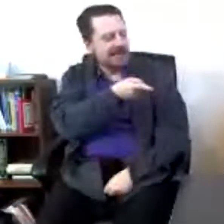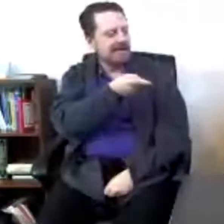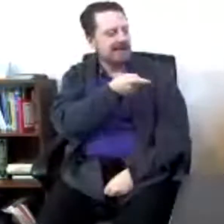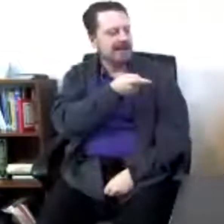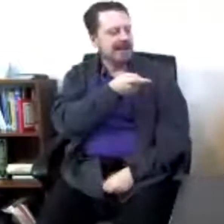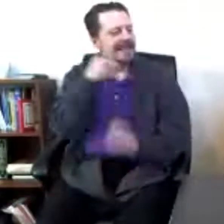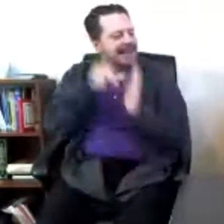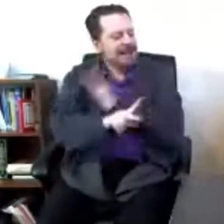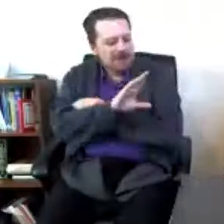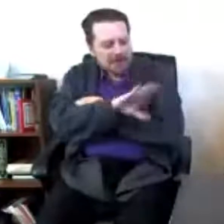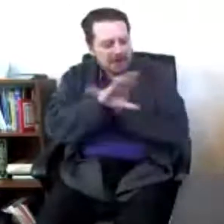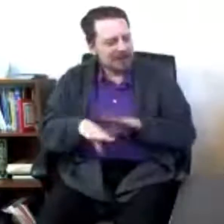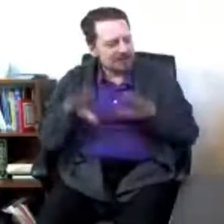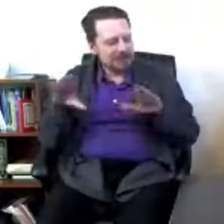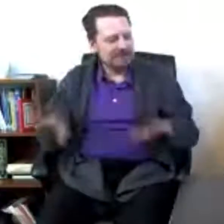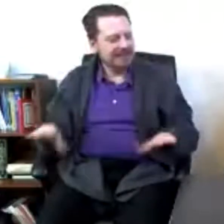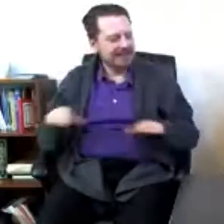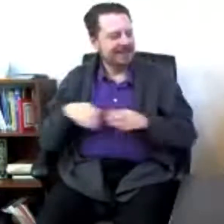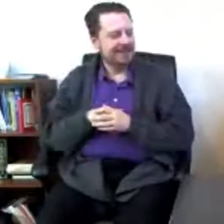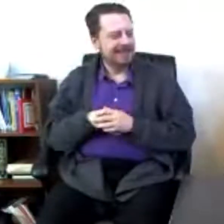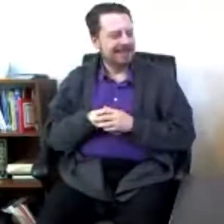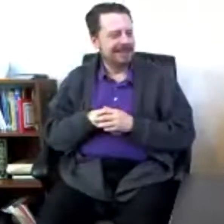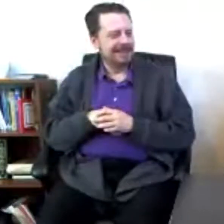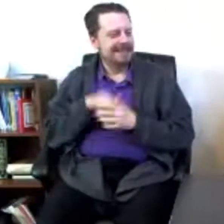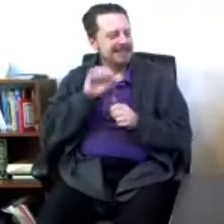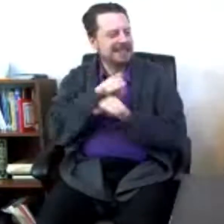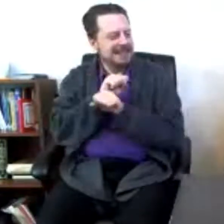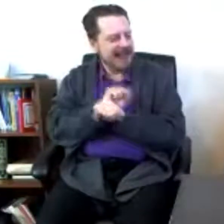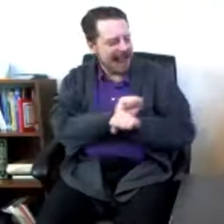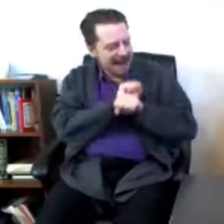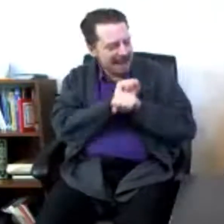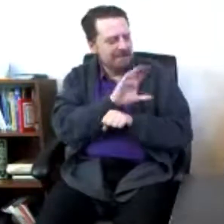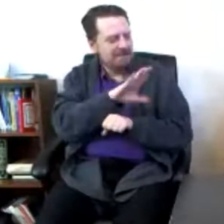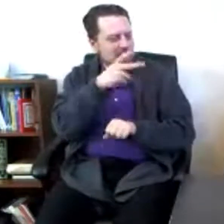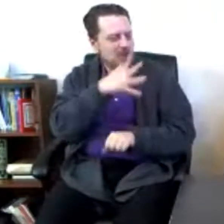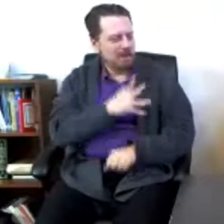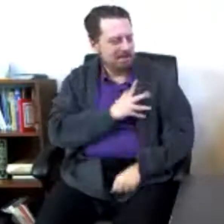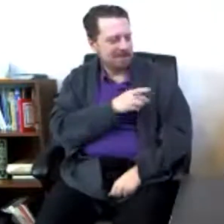killing your children and enslaving your women.